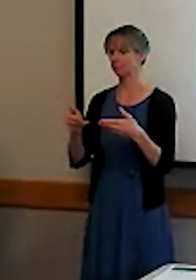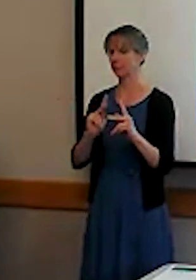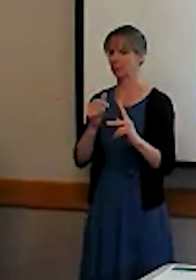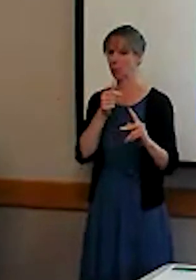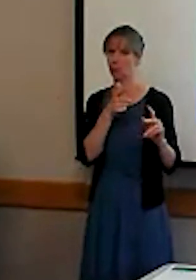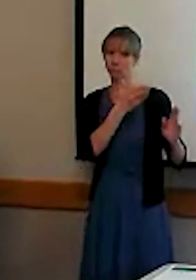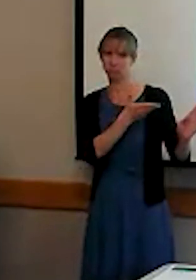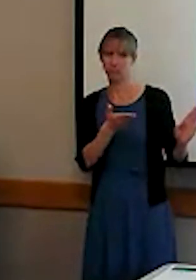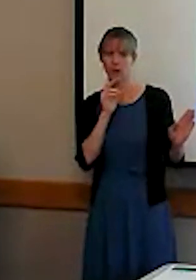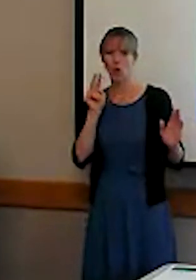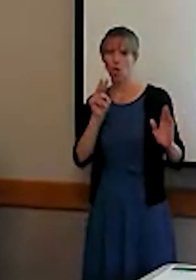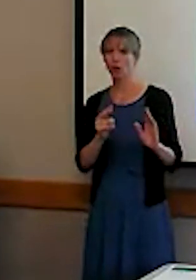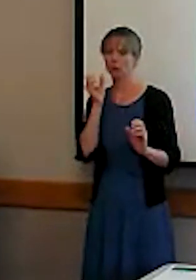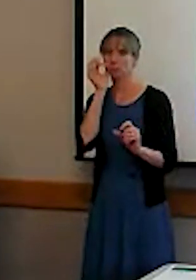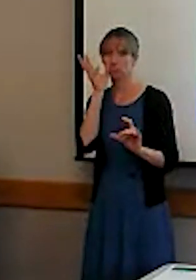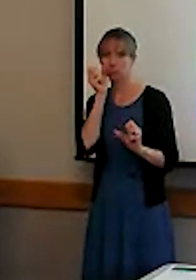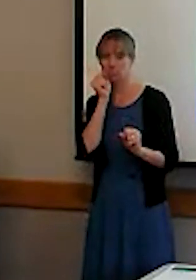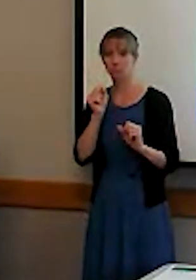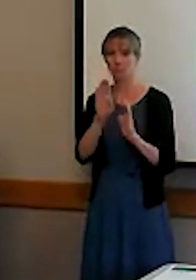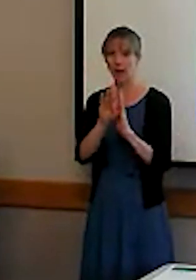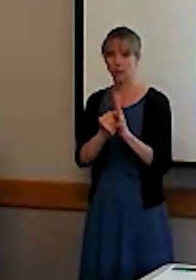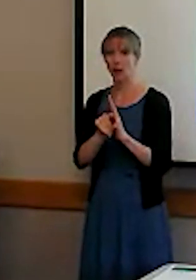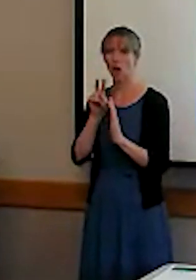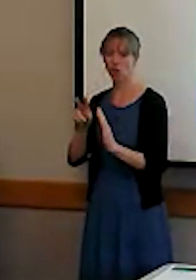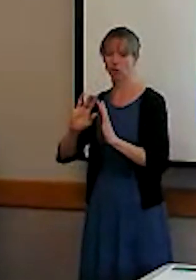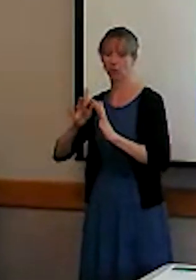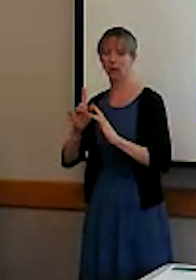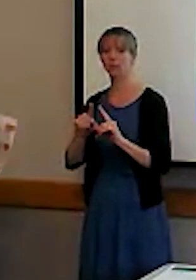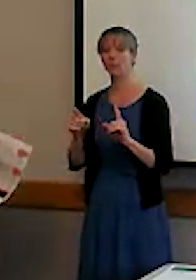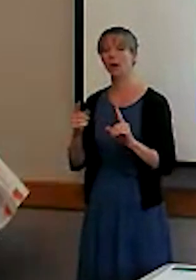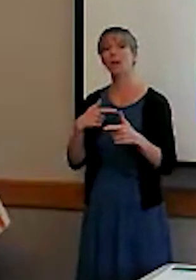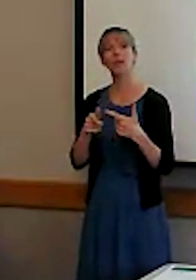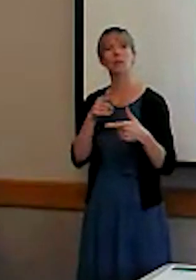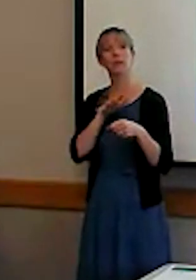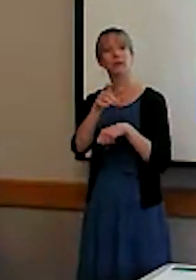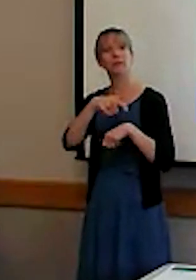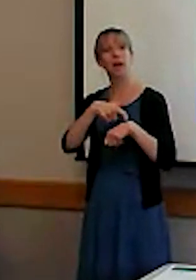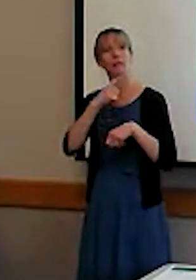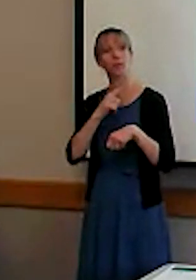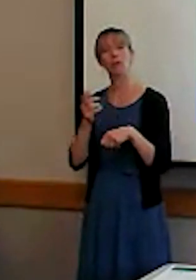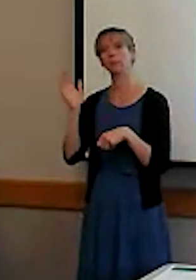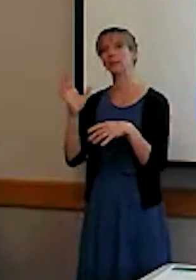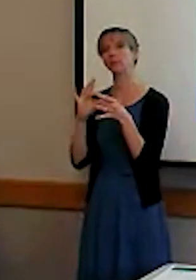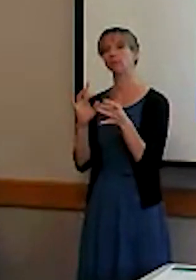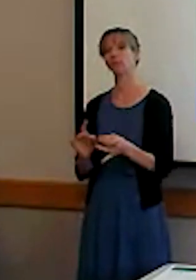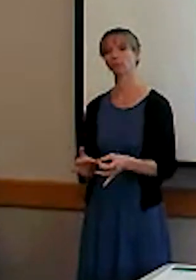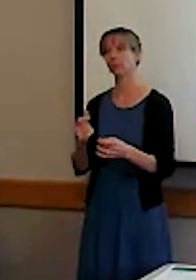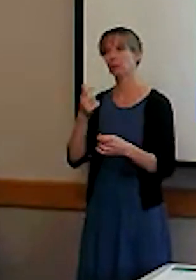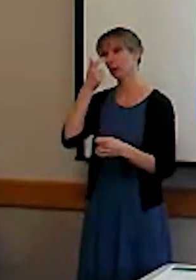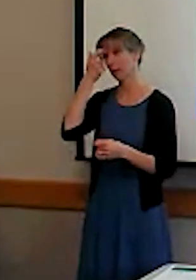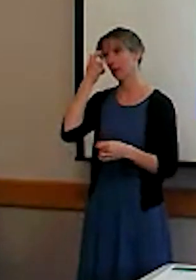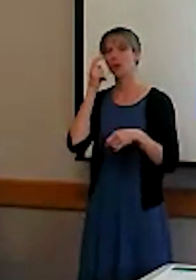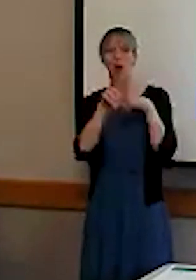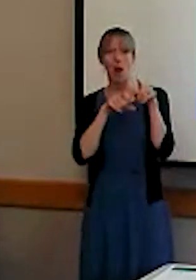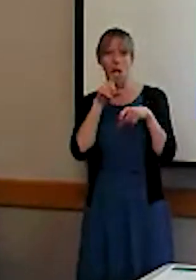people, and you can look at their rich backgrounds by going online, but that way we'll have more time for the presentations and pick